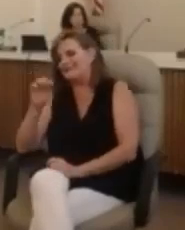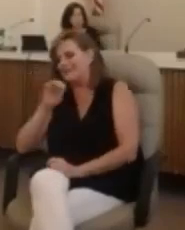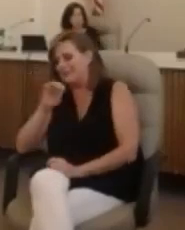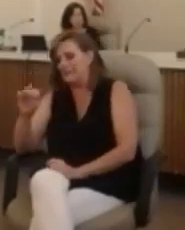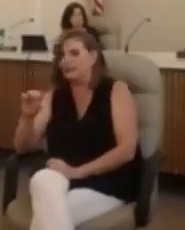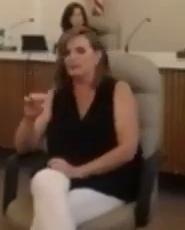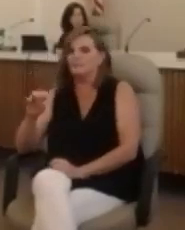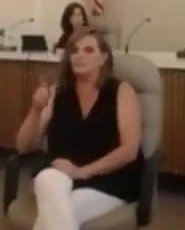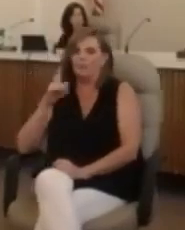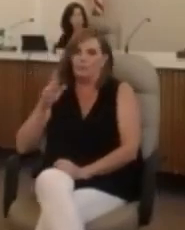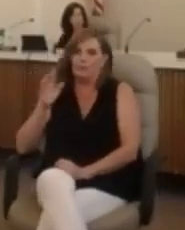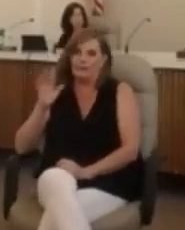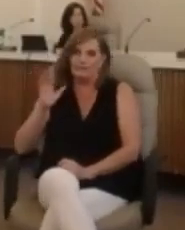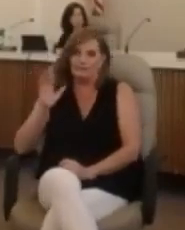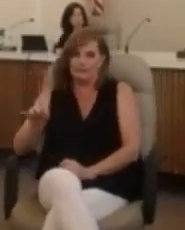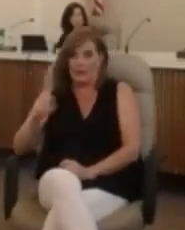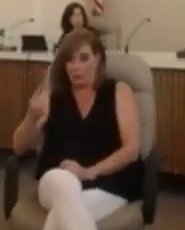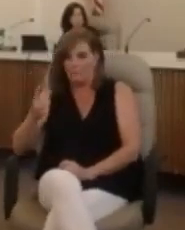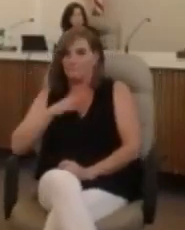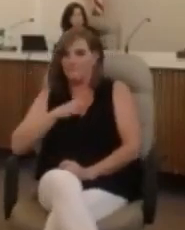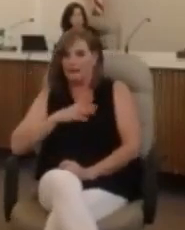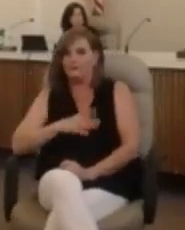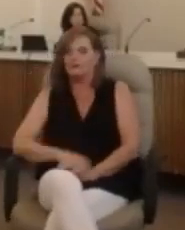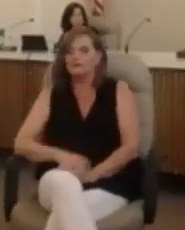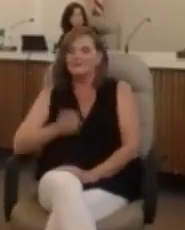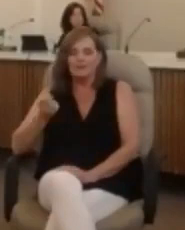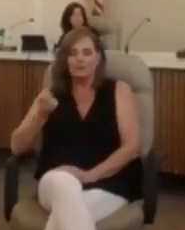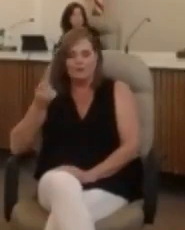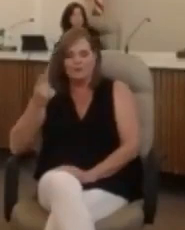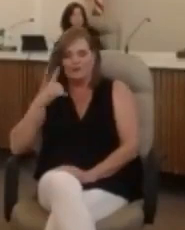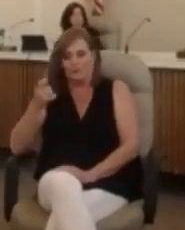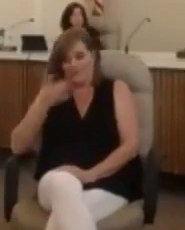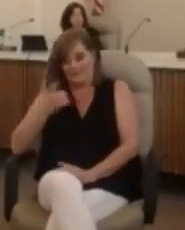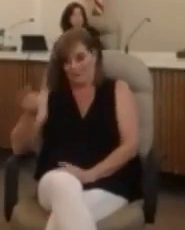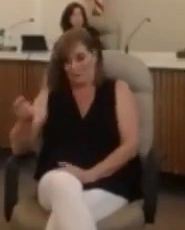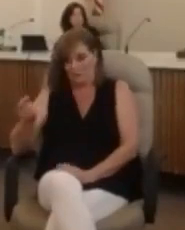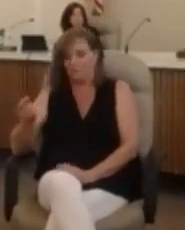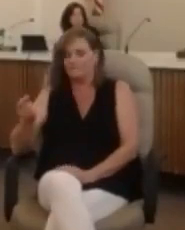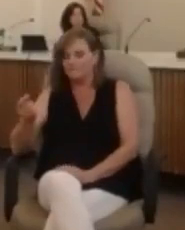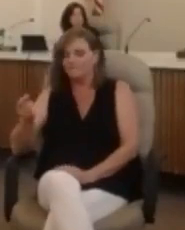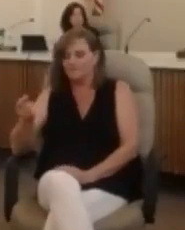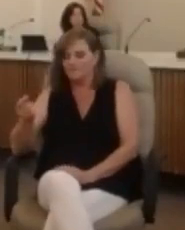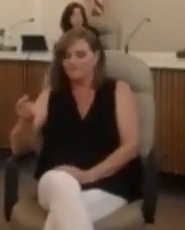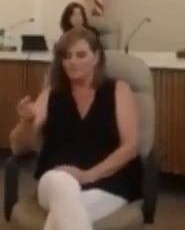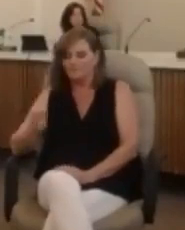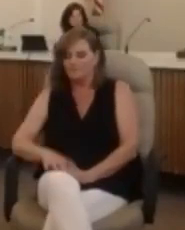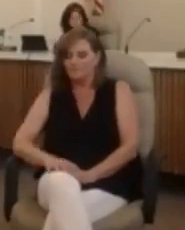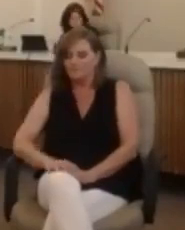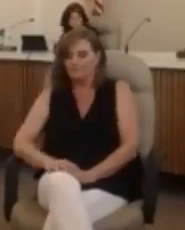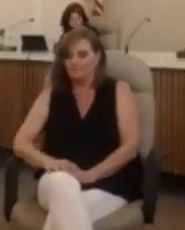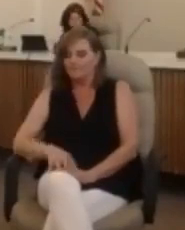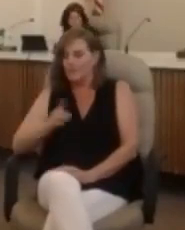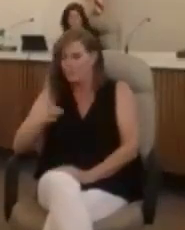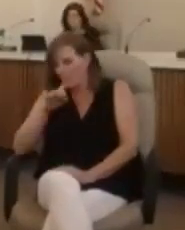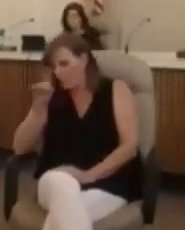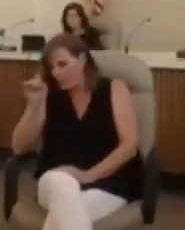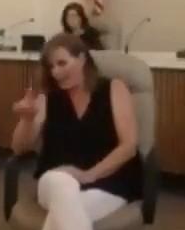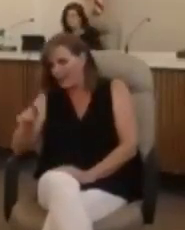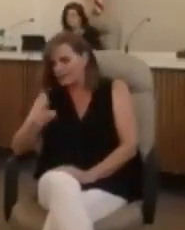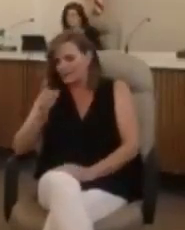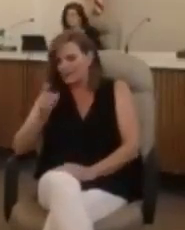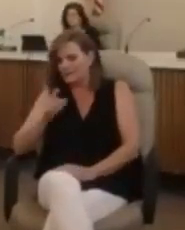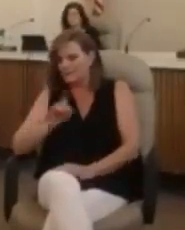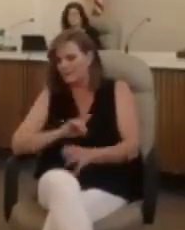choose one of them, they're fine. Now, one of the things that we have done, because one of the questions that often comes